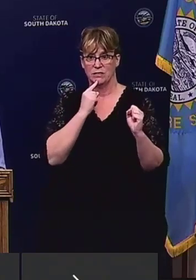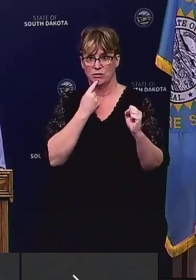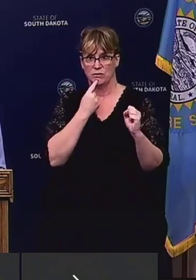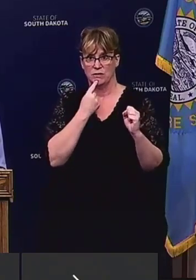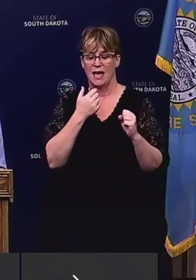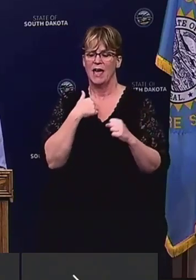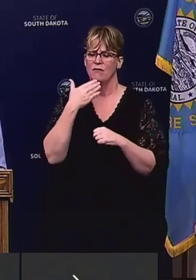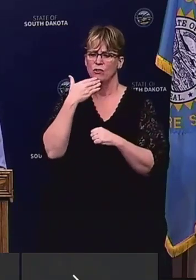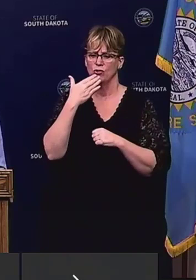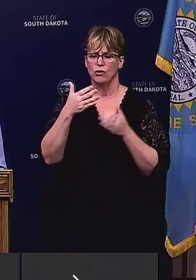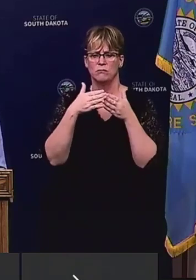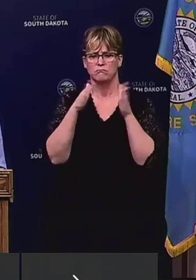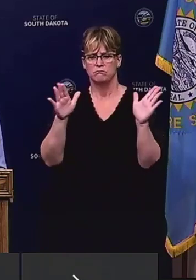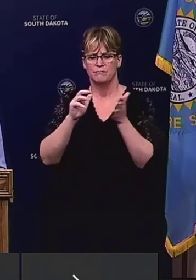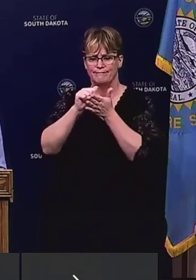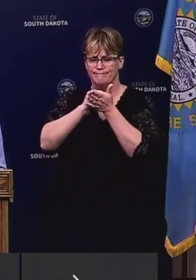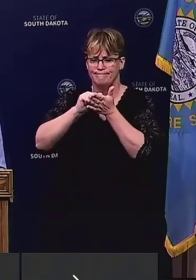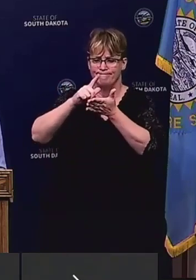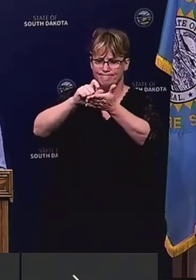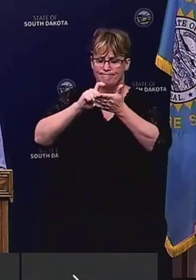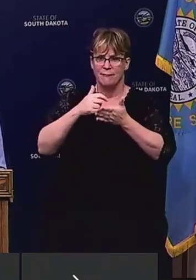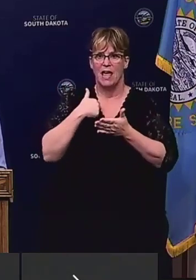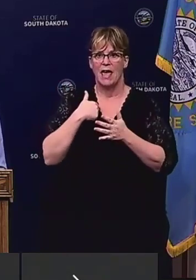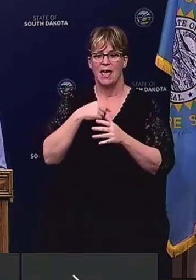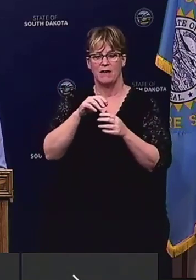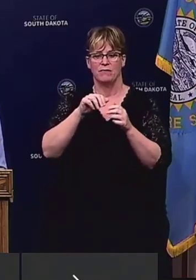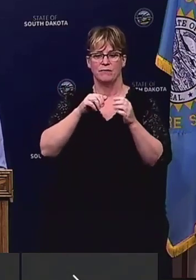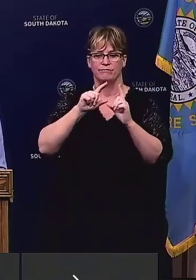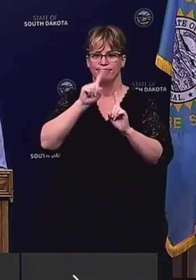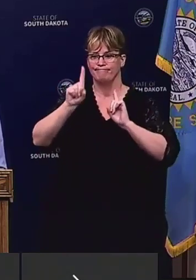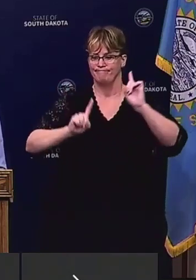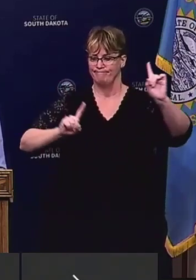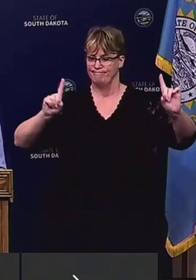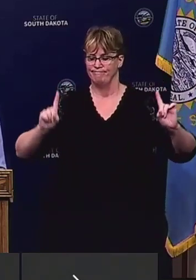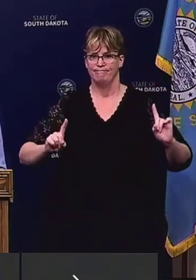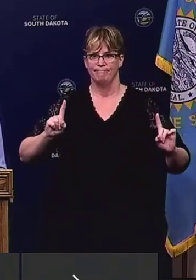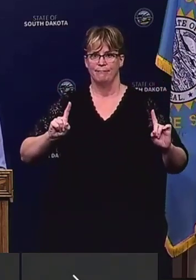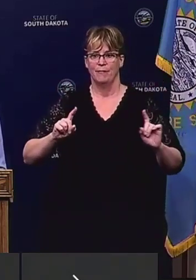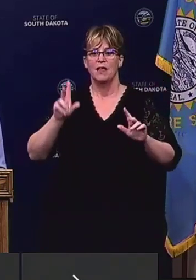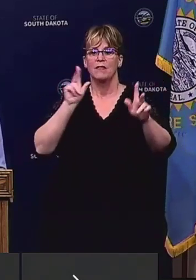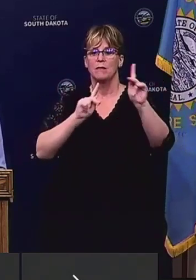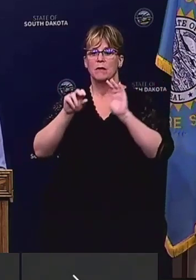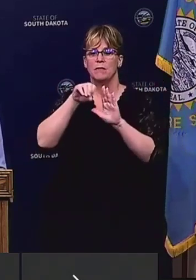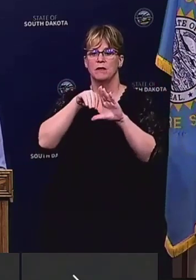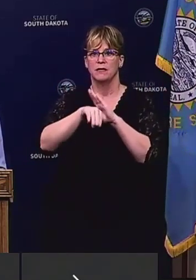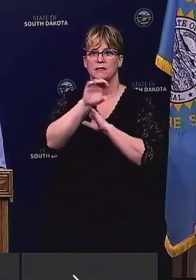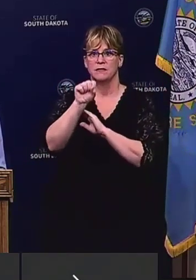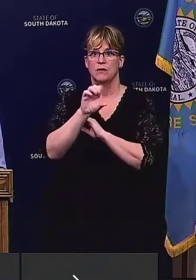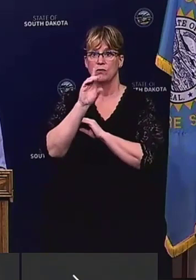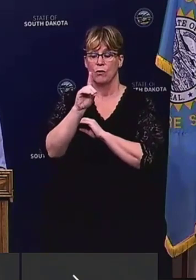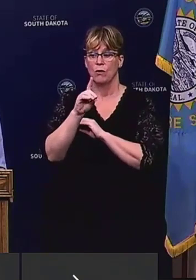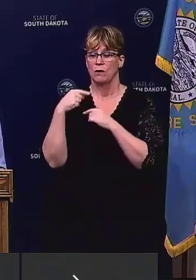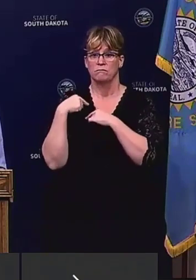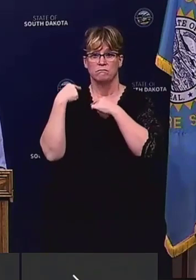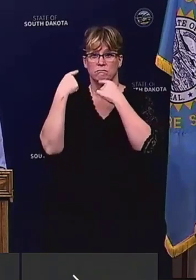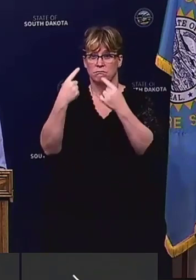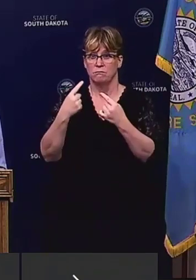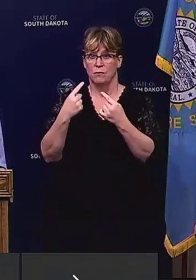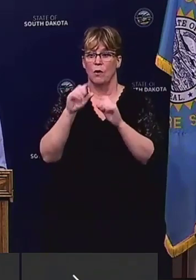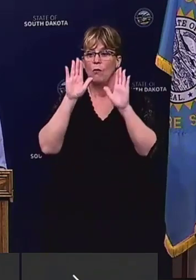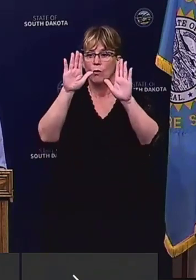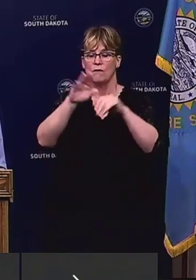public hygiene, that they should do social distancing, and overall, the people of South Dakota have done a tremendous